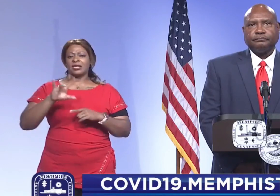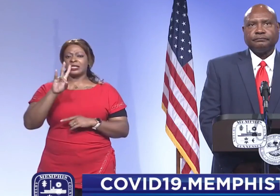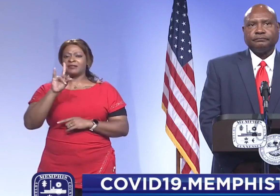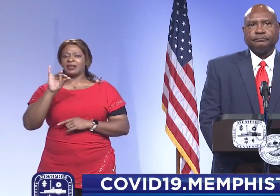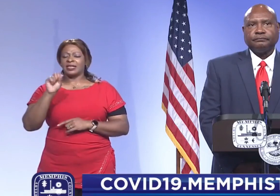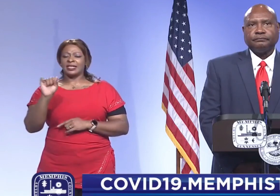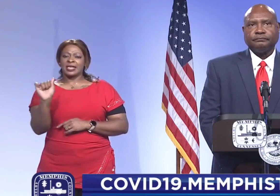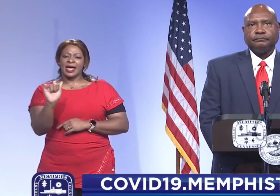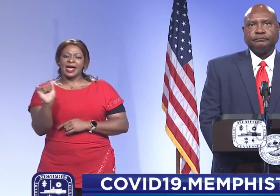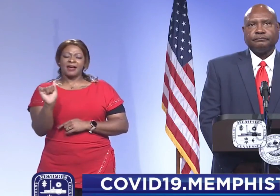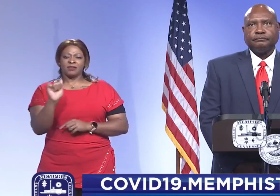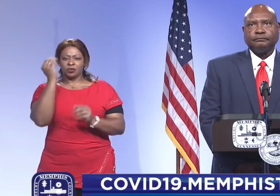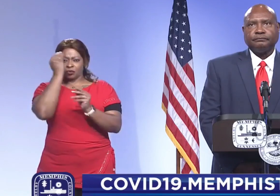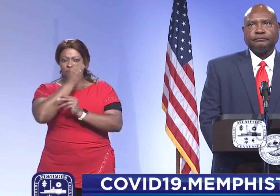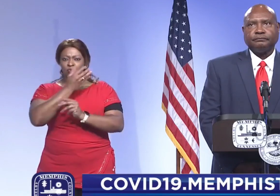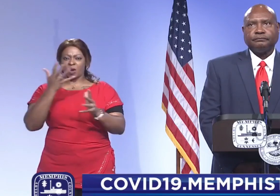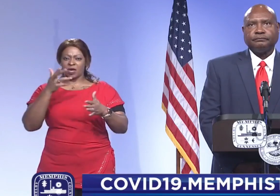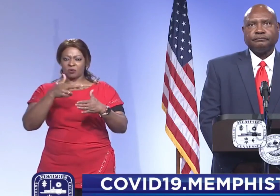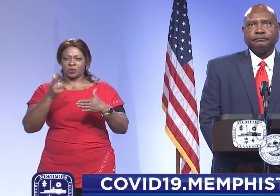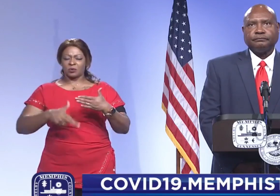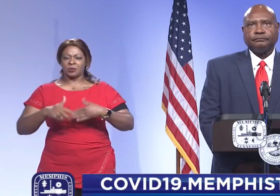as an average turnaround time.